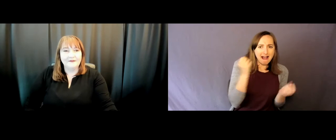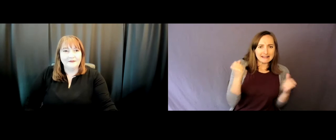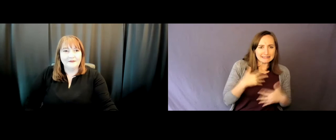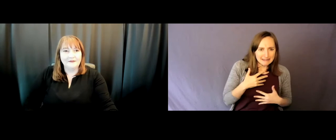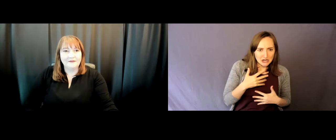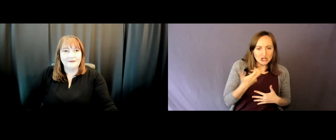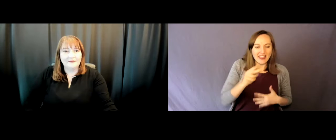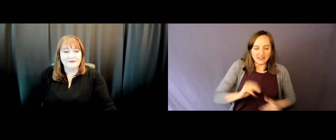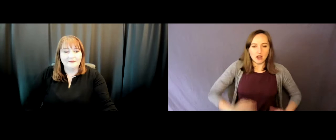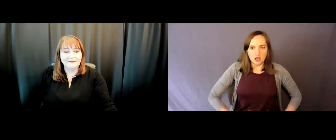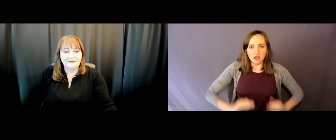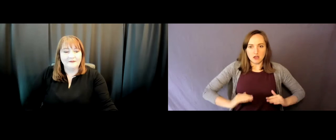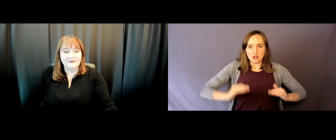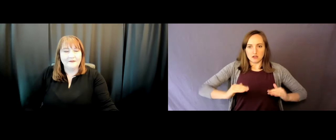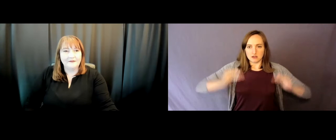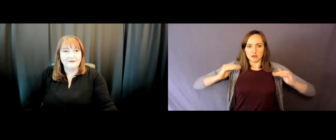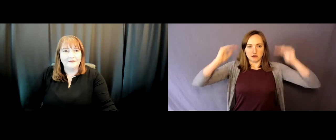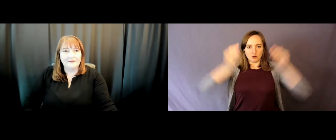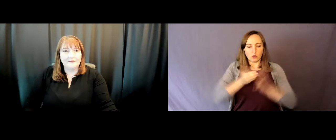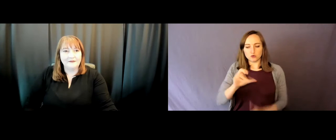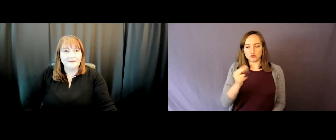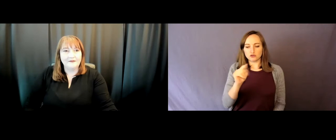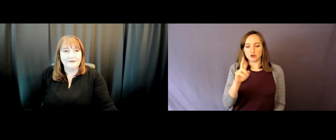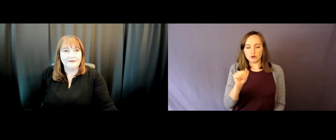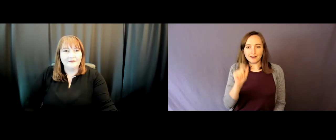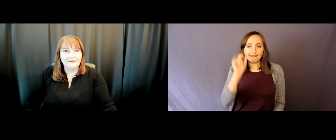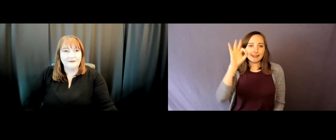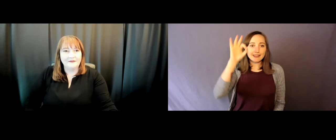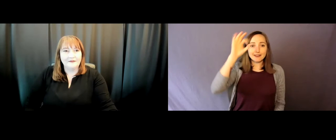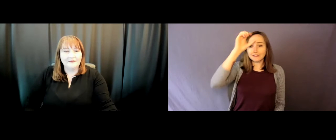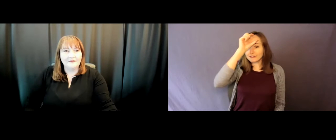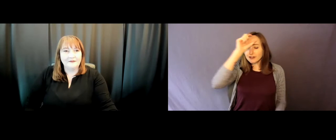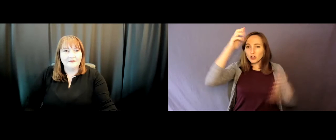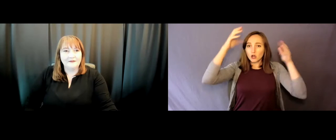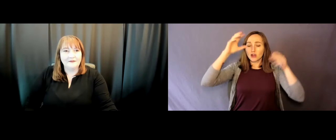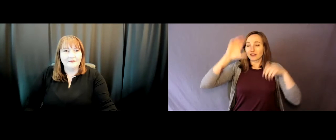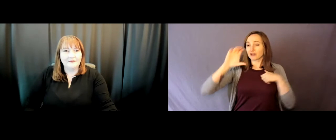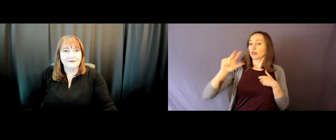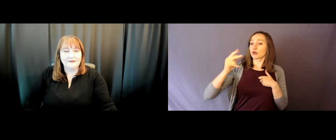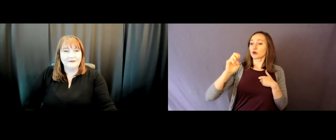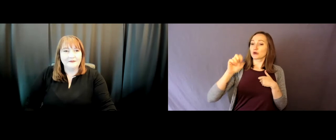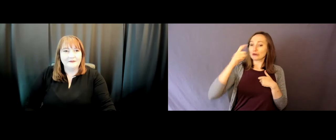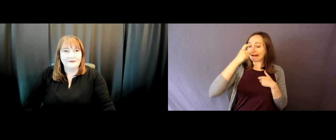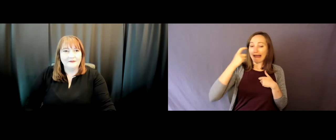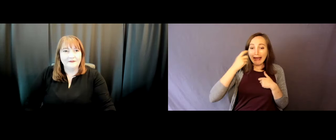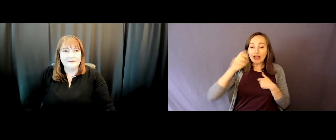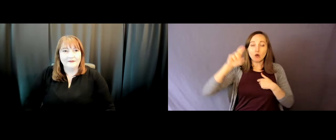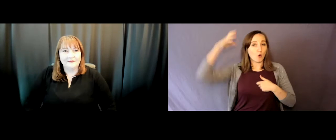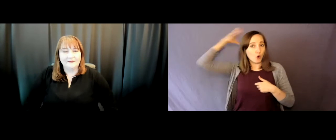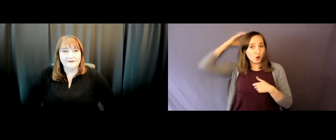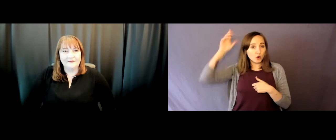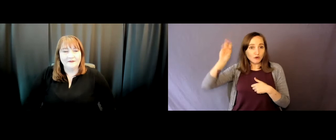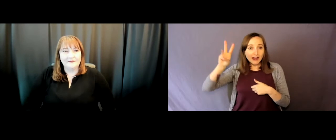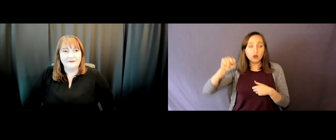then, we just go up through each chakra. If there's a cloudiness in the third eye or in the crown, I'll be able to tell that. So everyone's